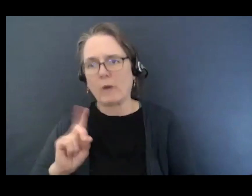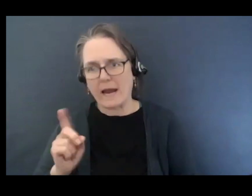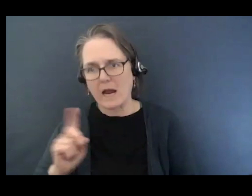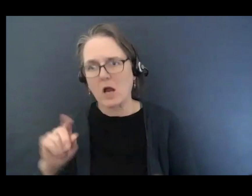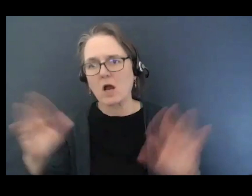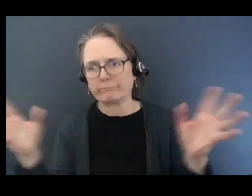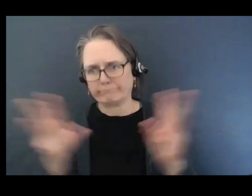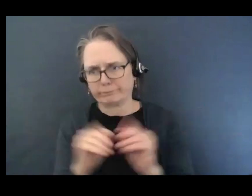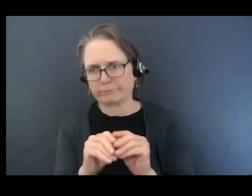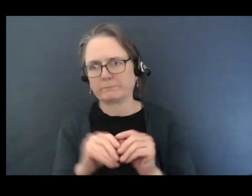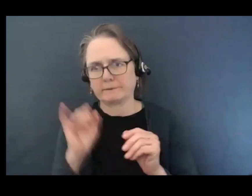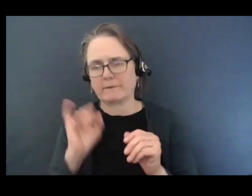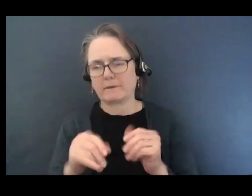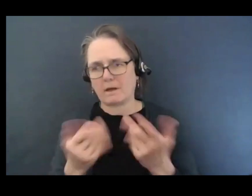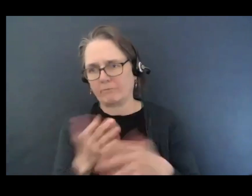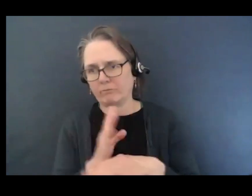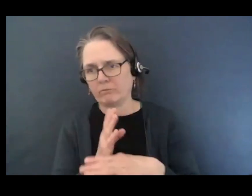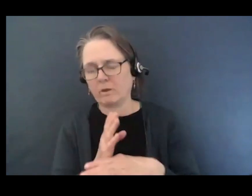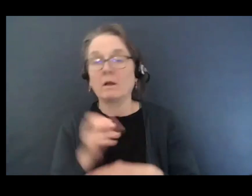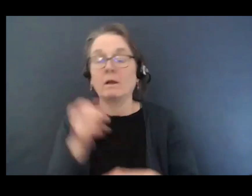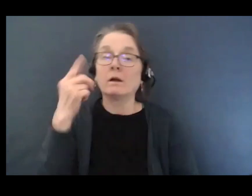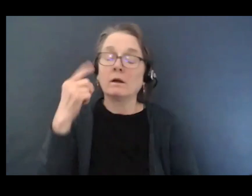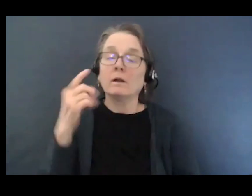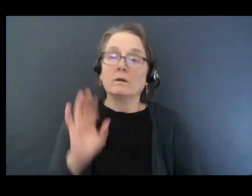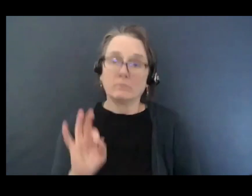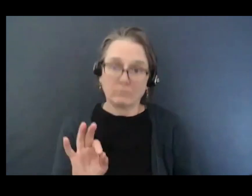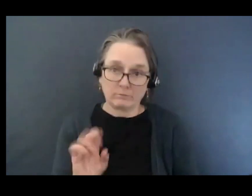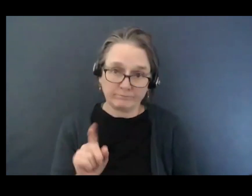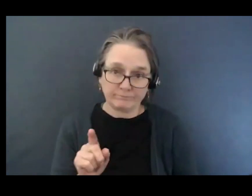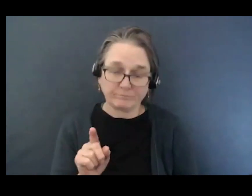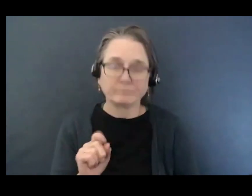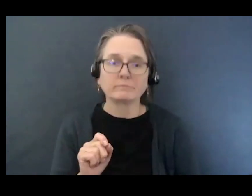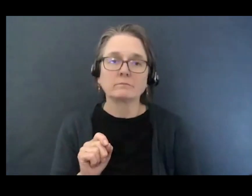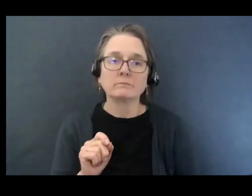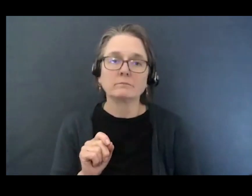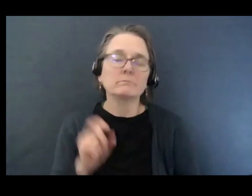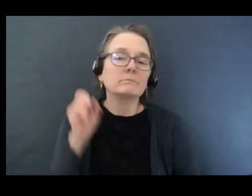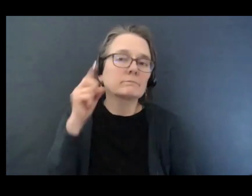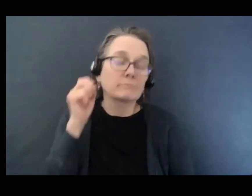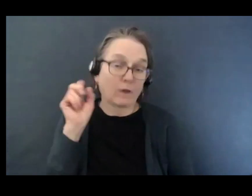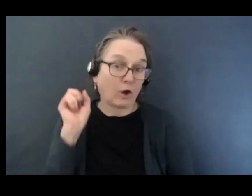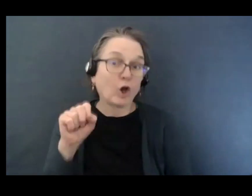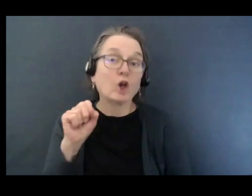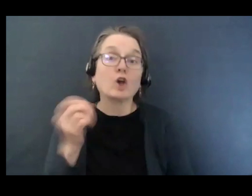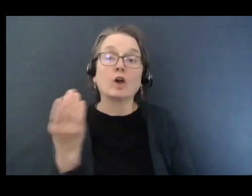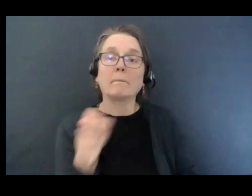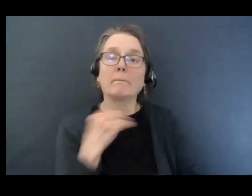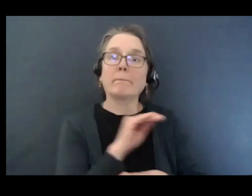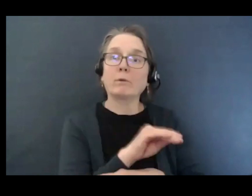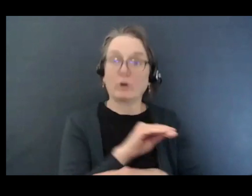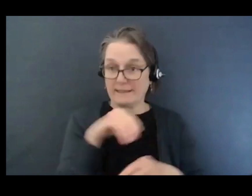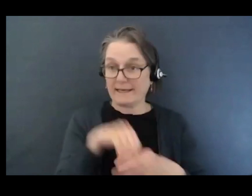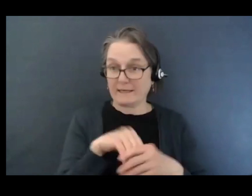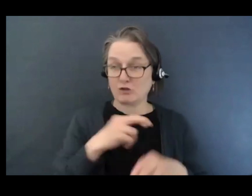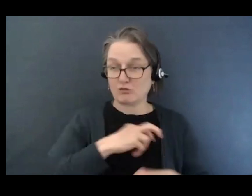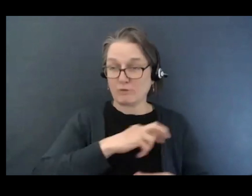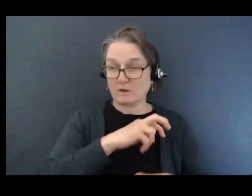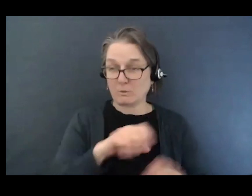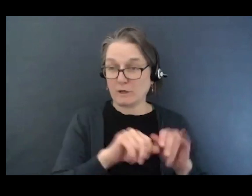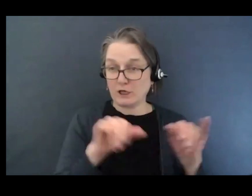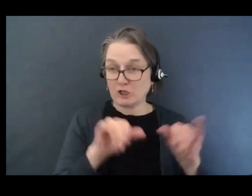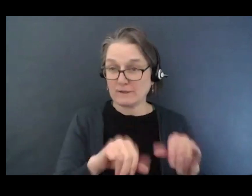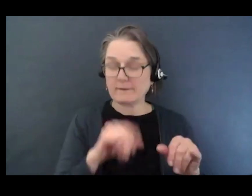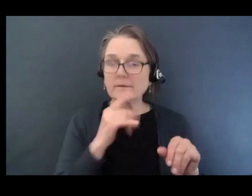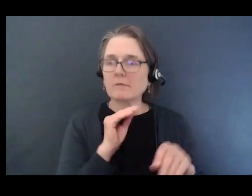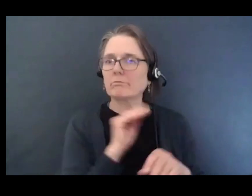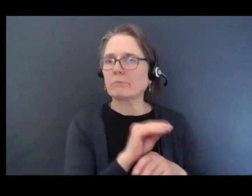that I'm most excited about is you could plug in a hypothetical change to the transport system. A new light rail line, a